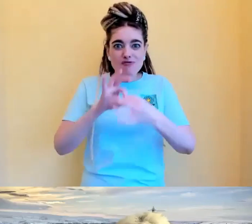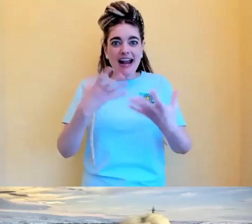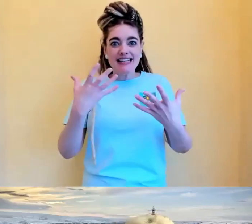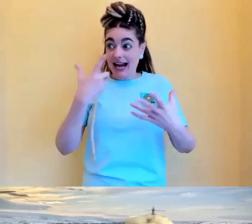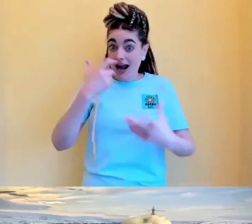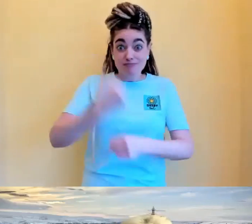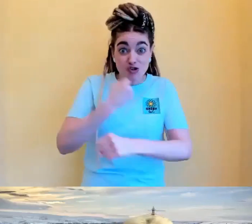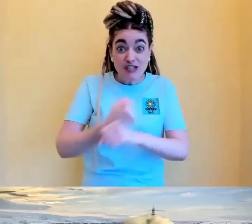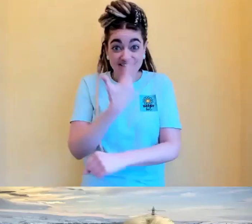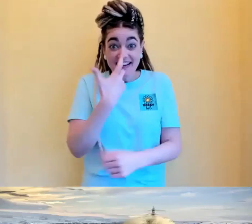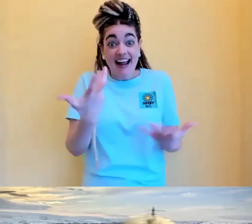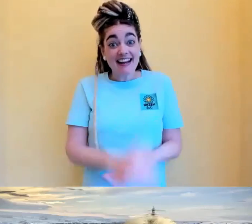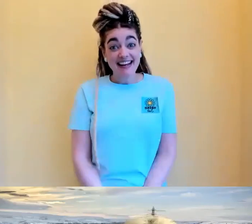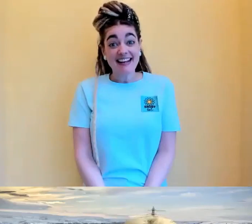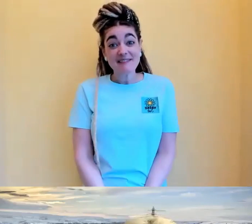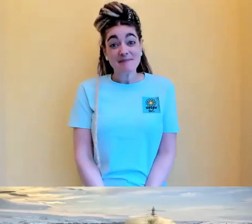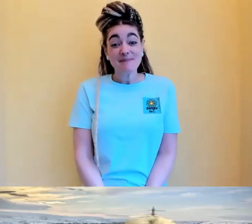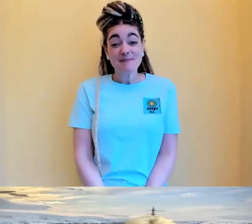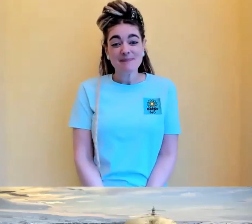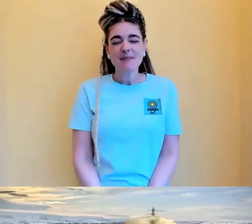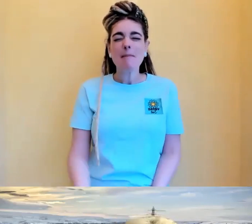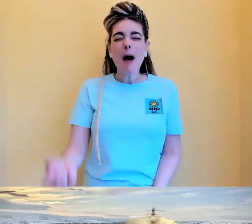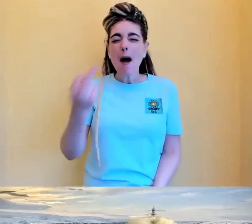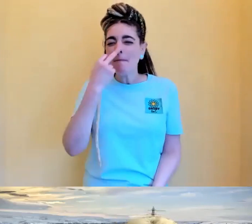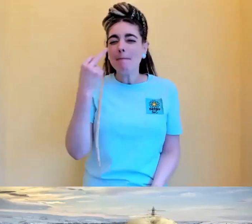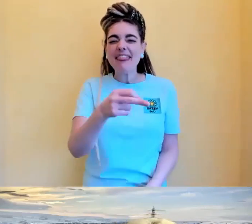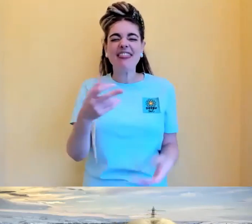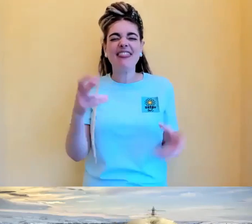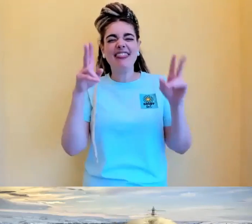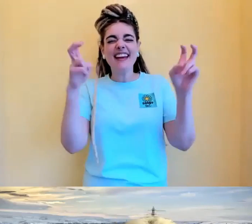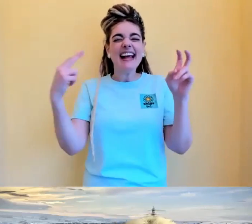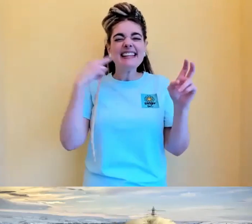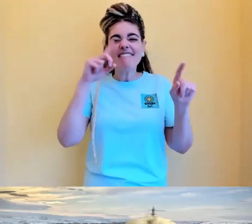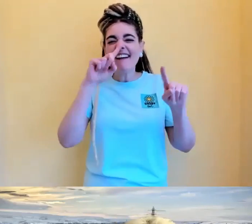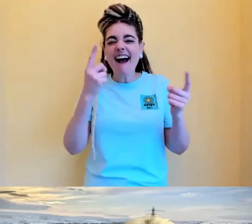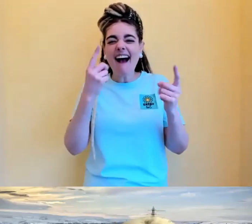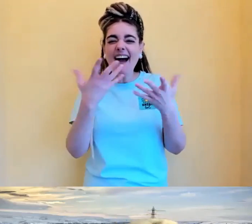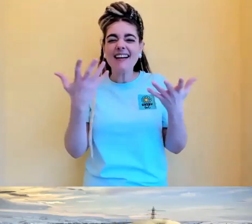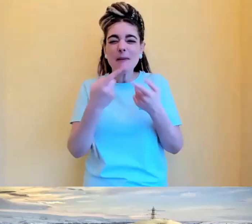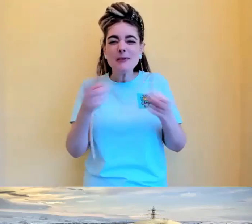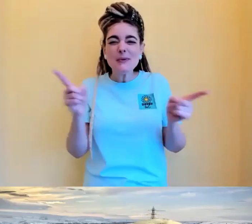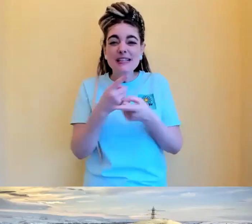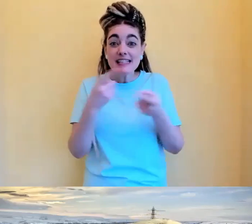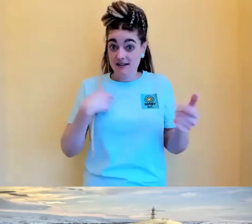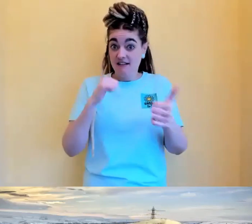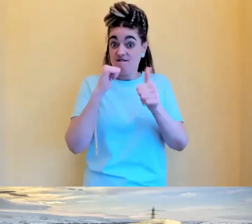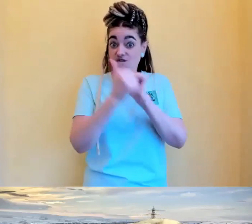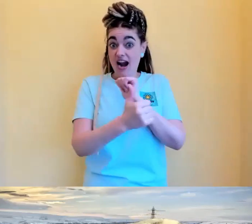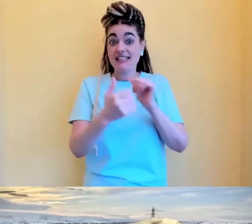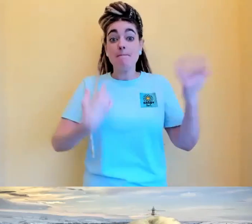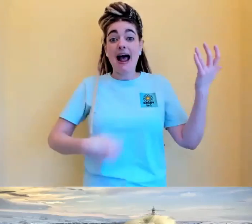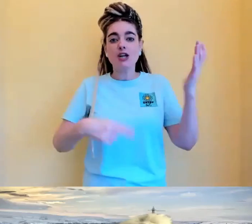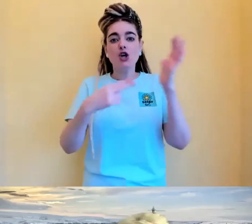well. It is a myth that obviously hearing impaired people can't make music. Having said that, I've got a friend who plays in the band called Gnostic